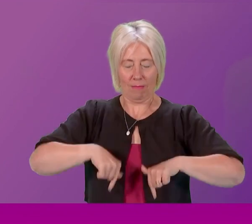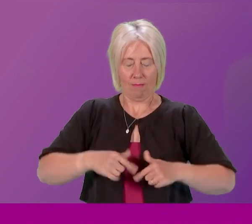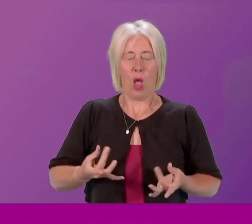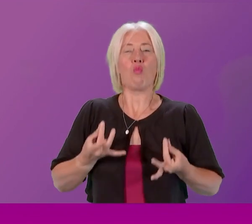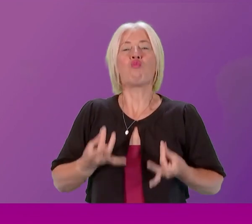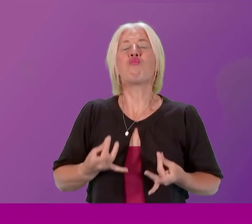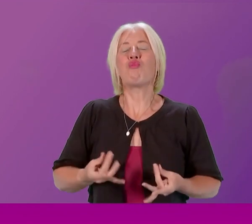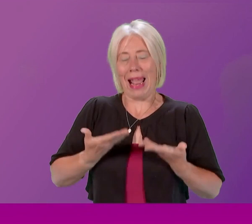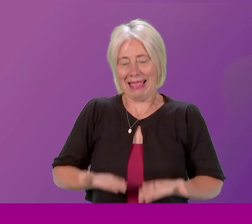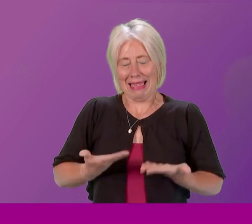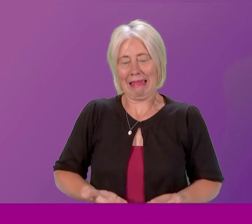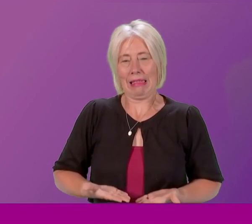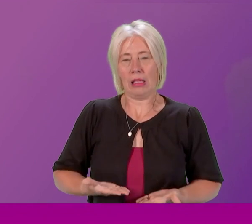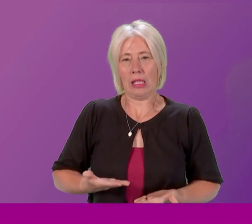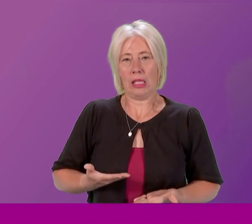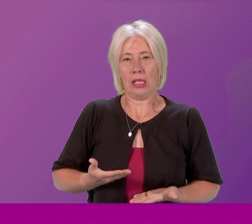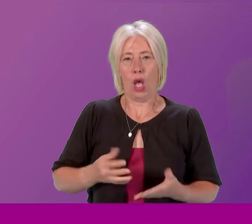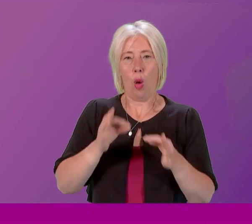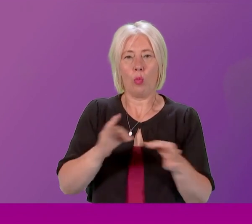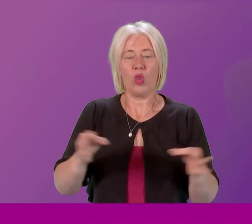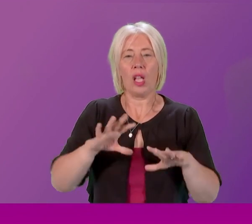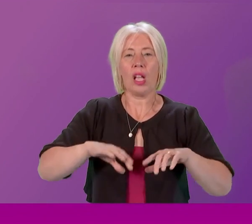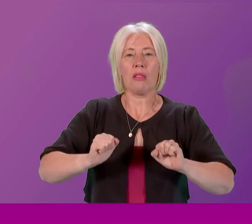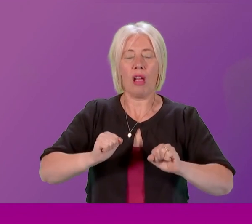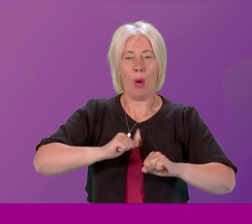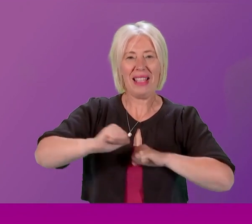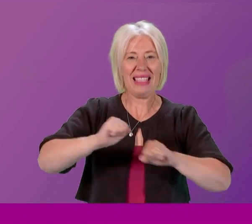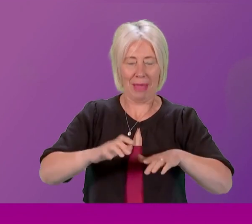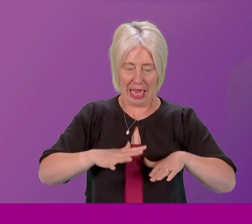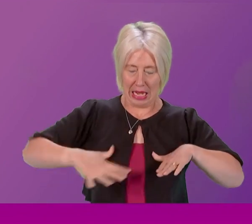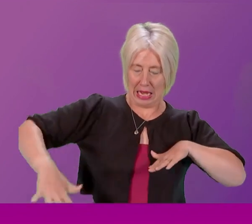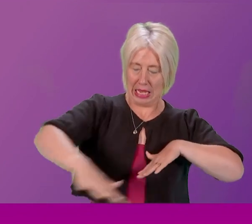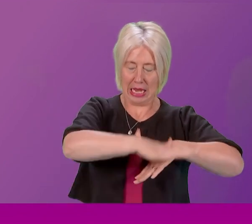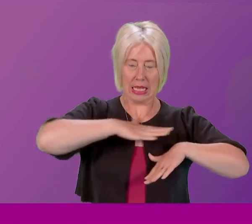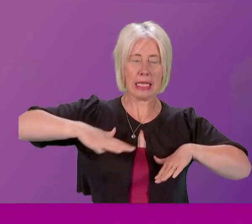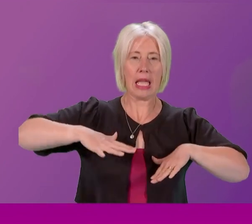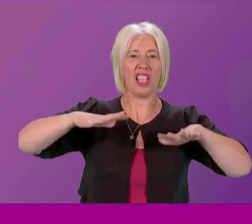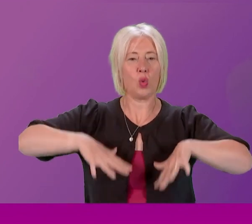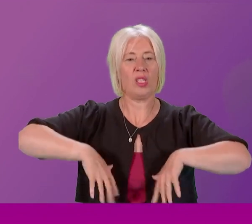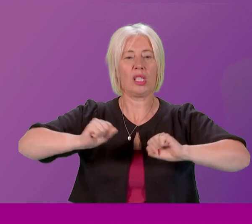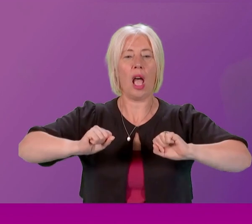know, music has to start from a space, so it has to start from